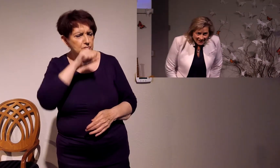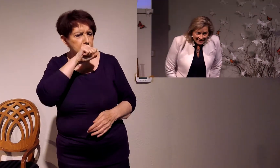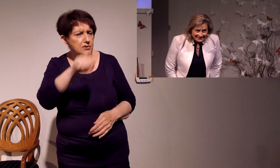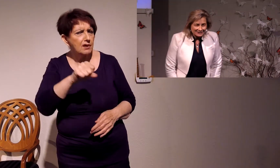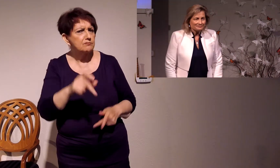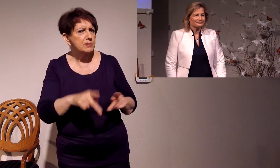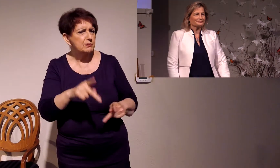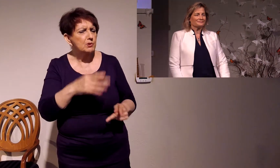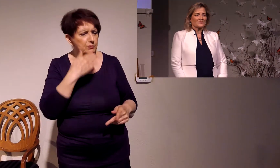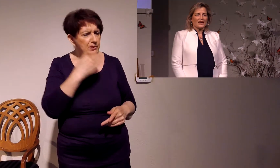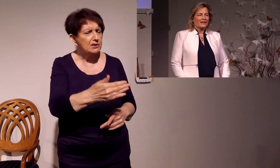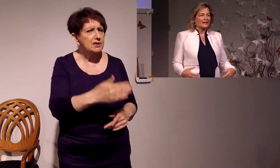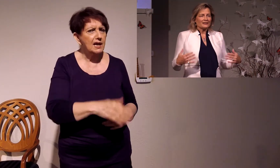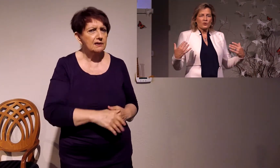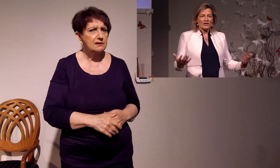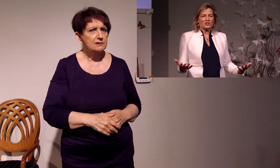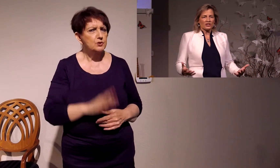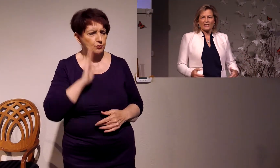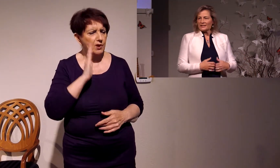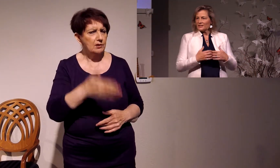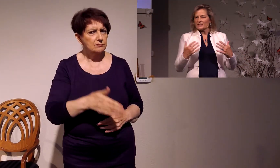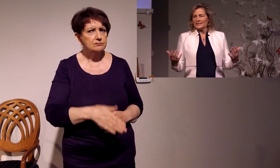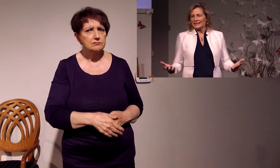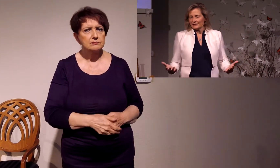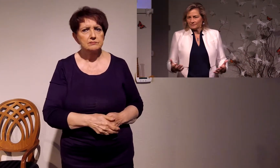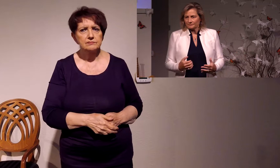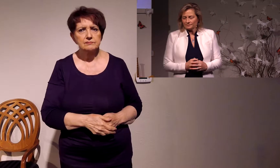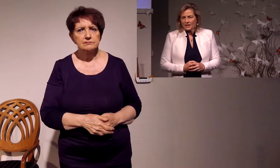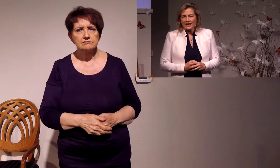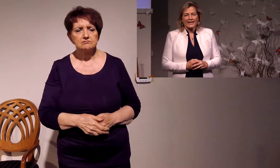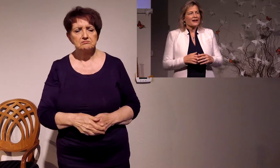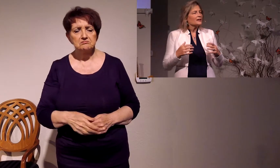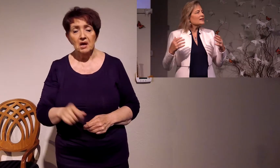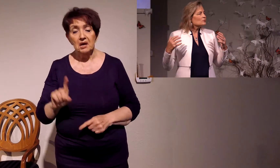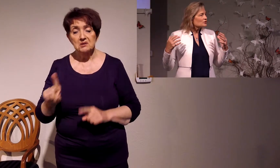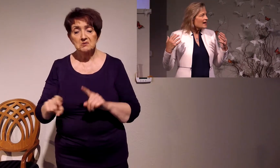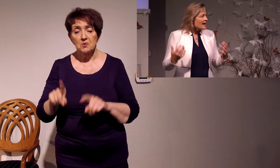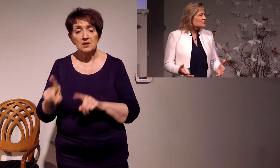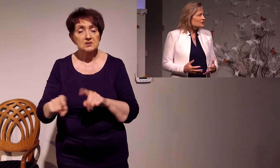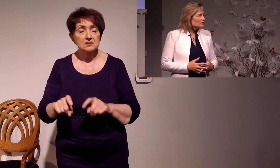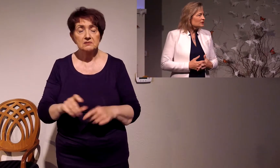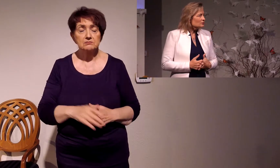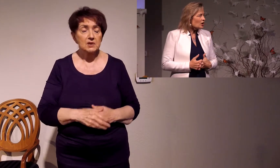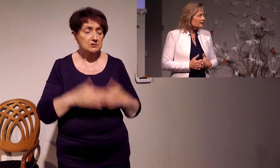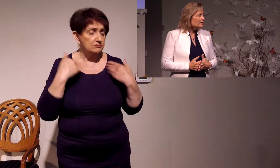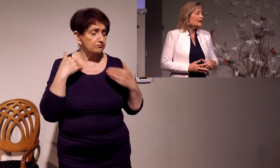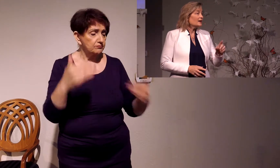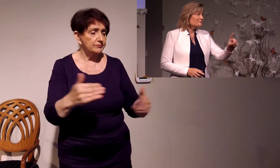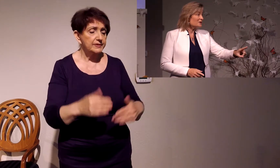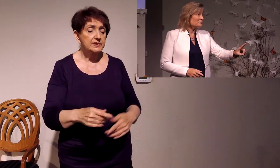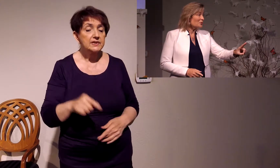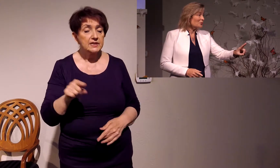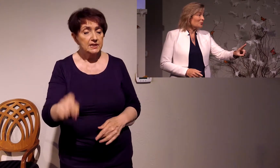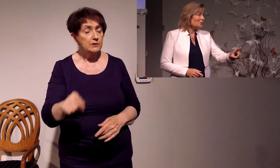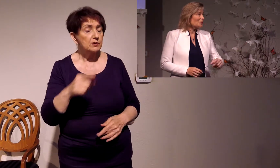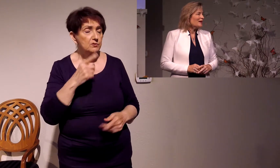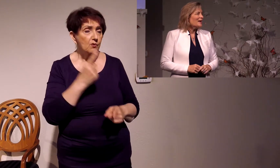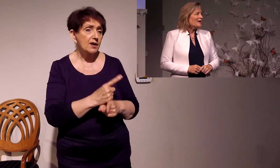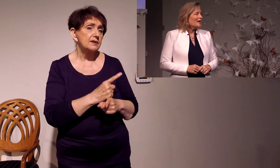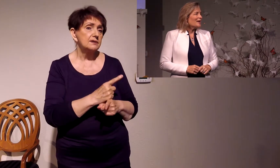be good at it. I didn't question it. I just did it. And he was absolutely right. I love